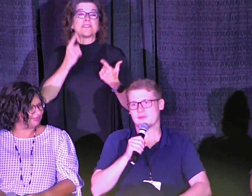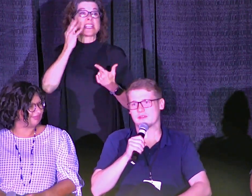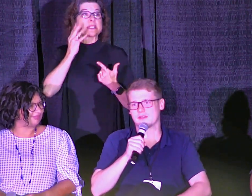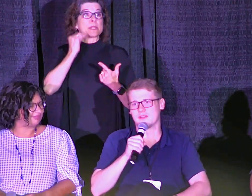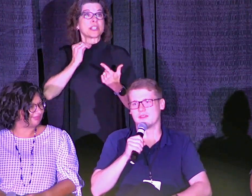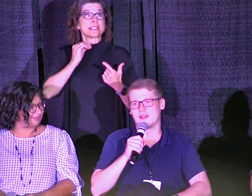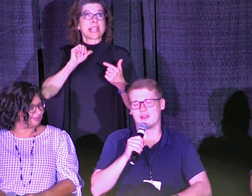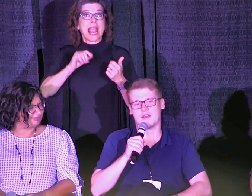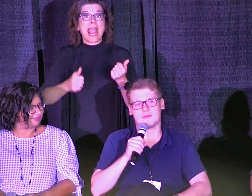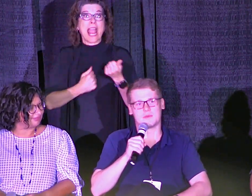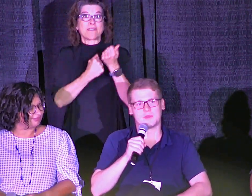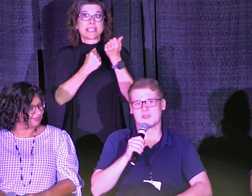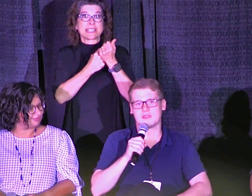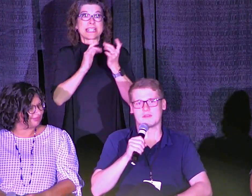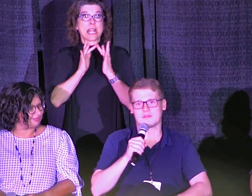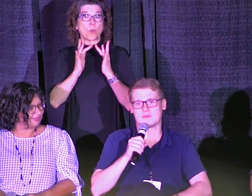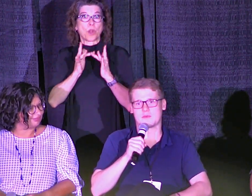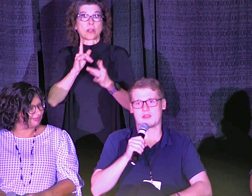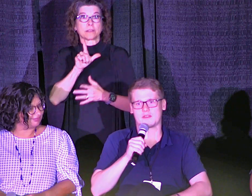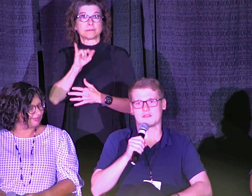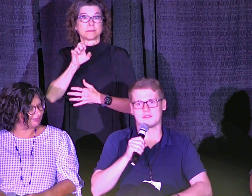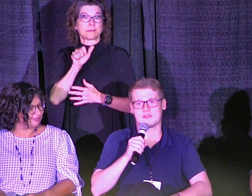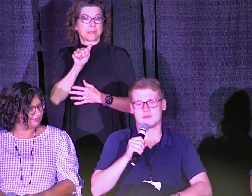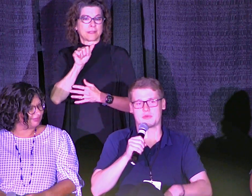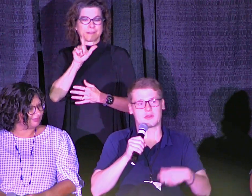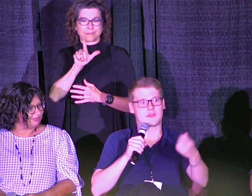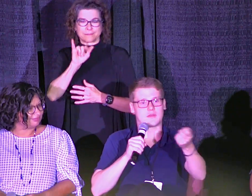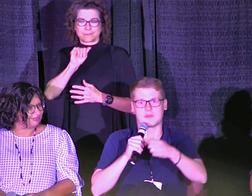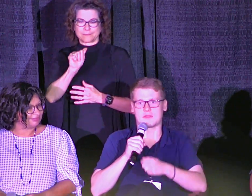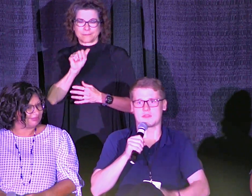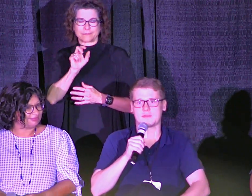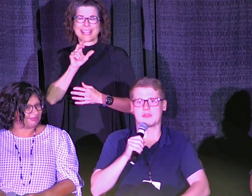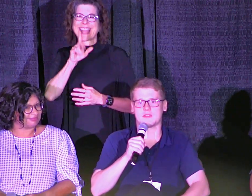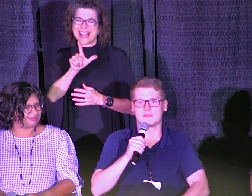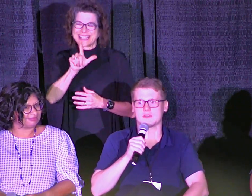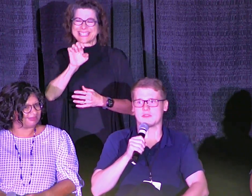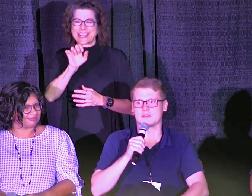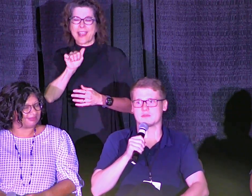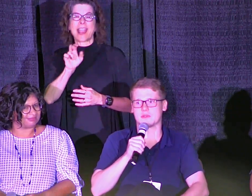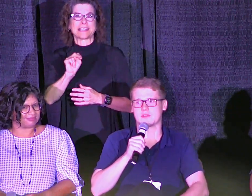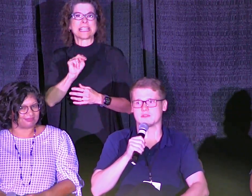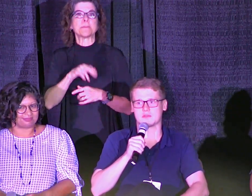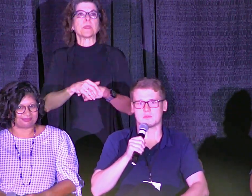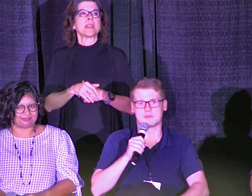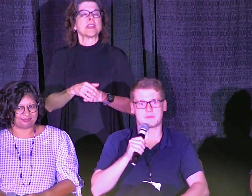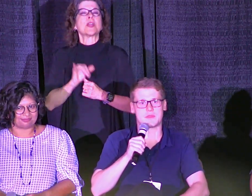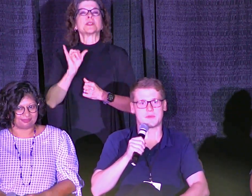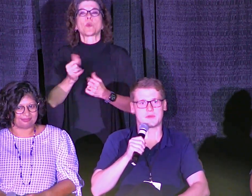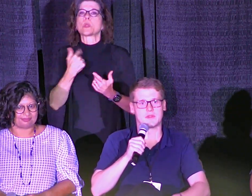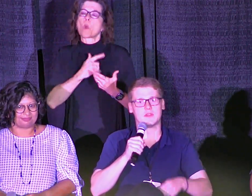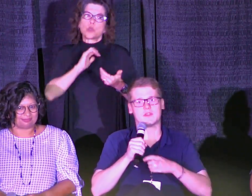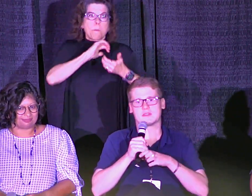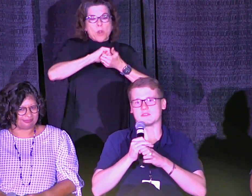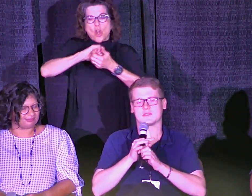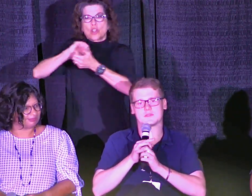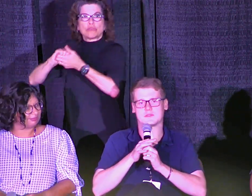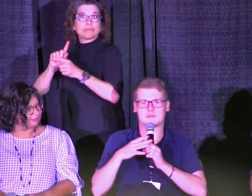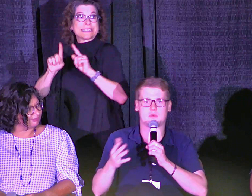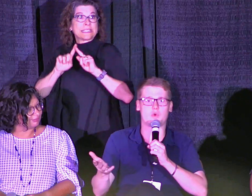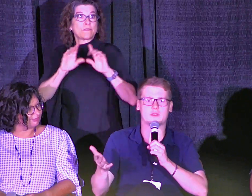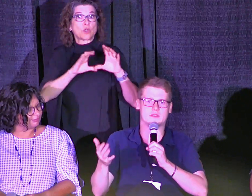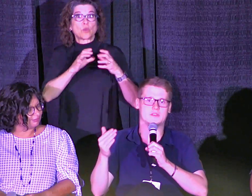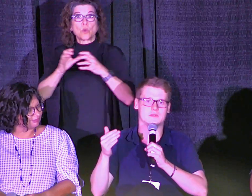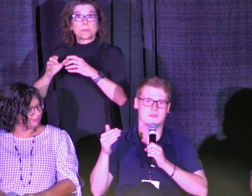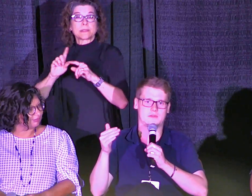Advocacy Network. We really want to partner with as many different lived experience groups and people, because